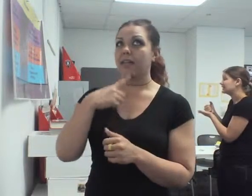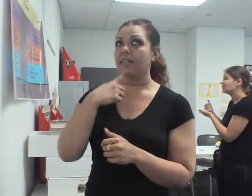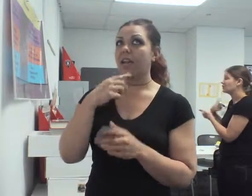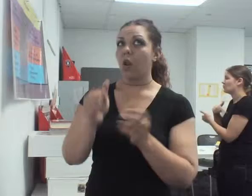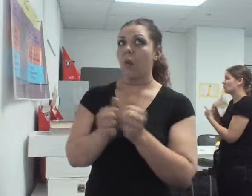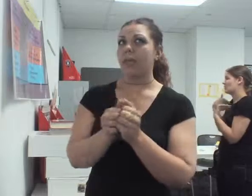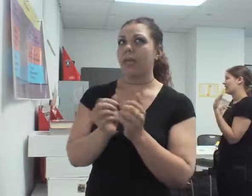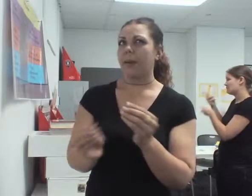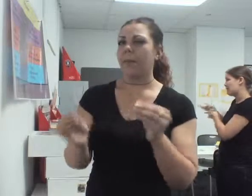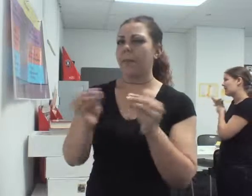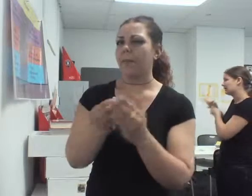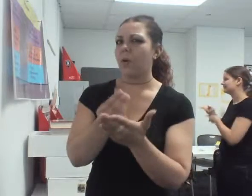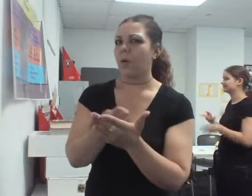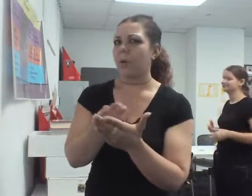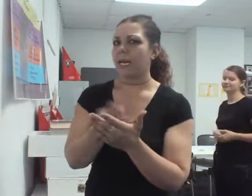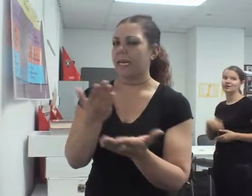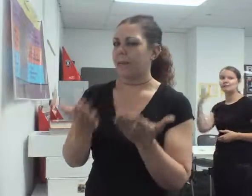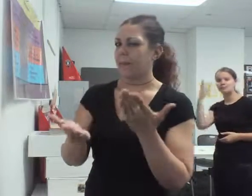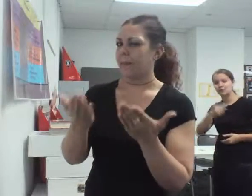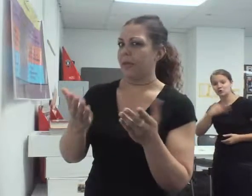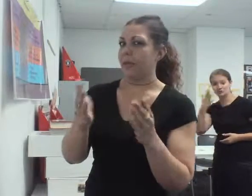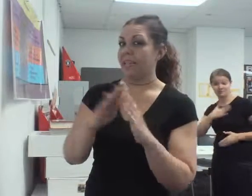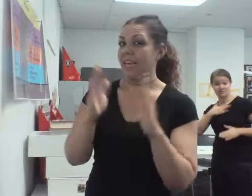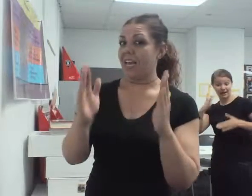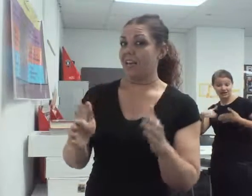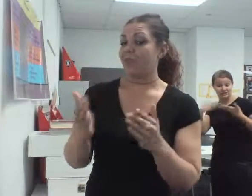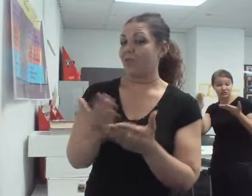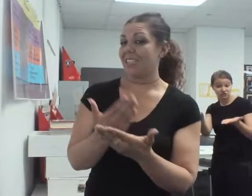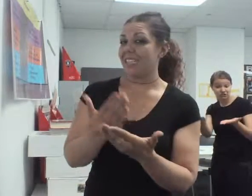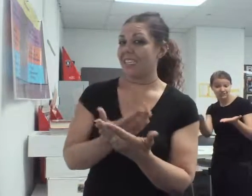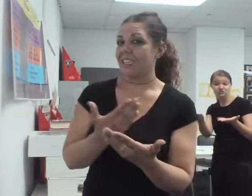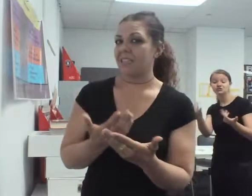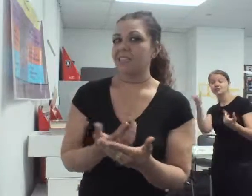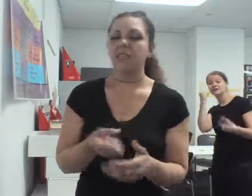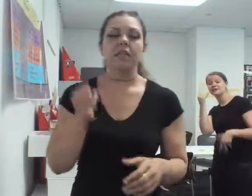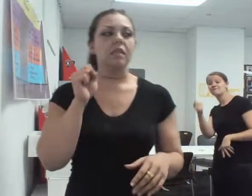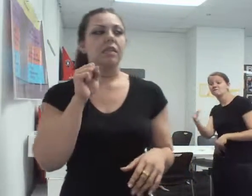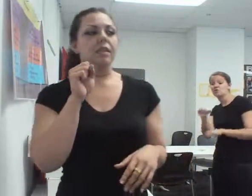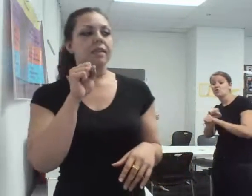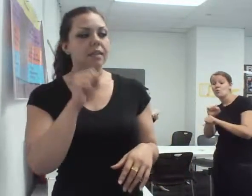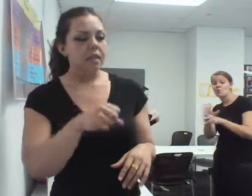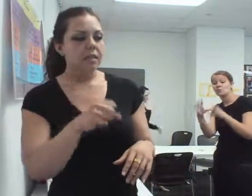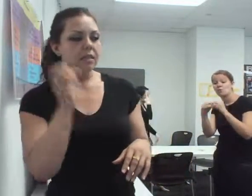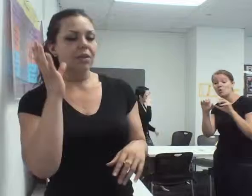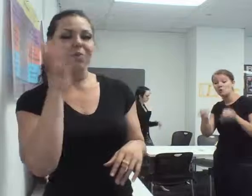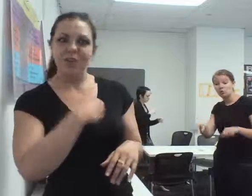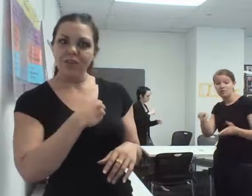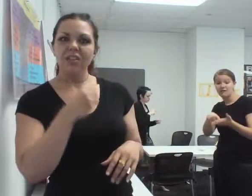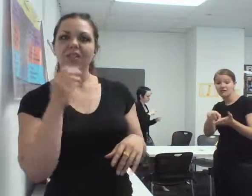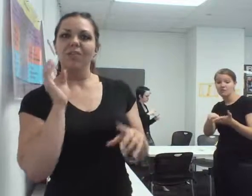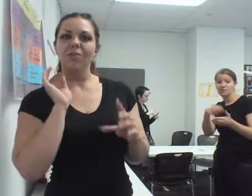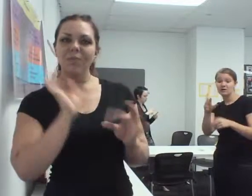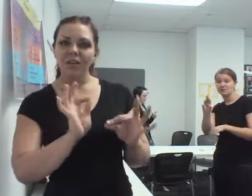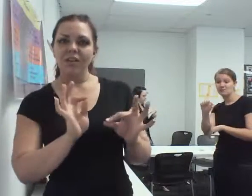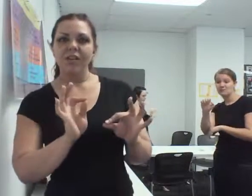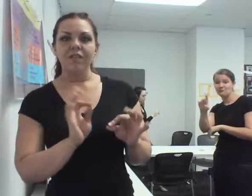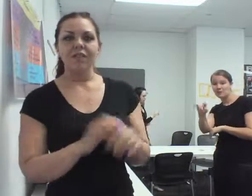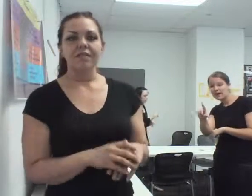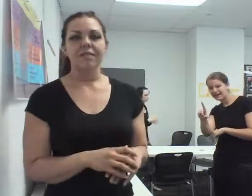Beautiful. Yeah. My suggestion was if he worked a little bit more, we could afford a housekeeper. He didn't really want to. Beautiful. The